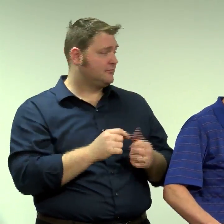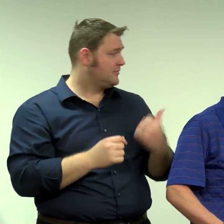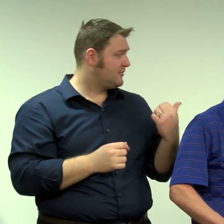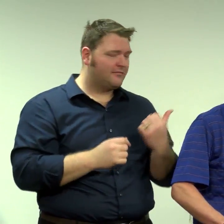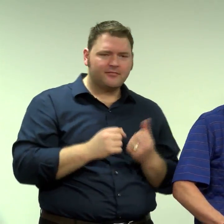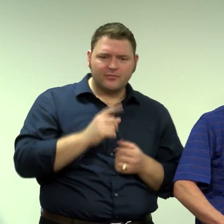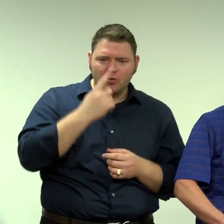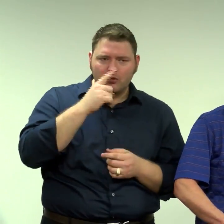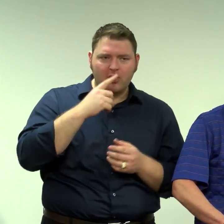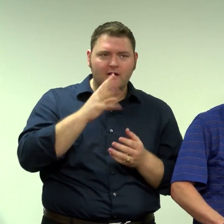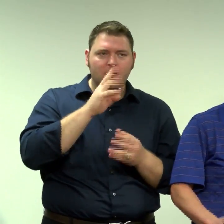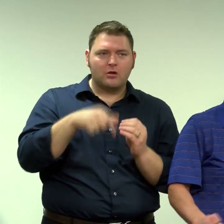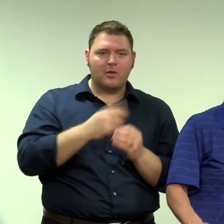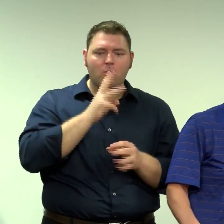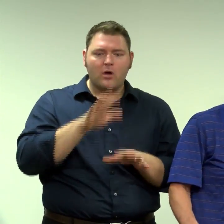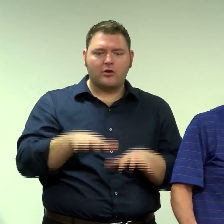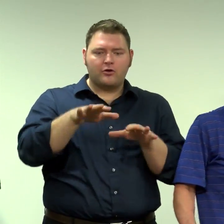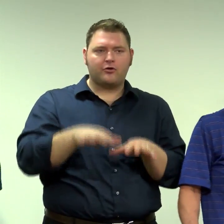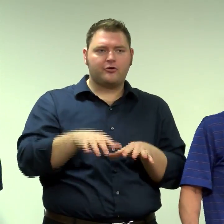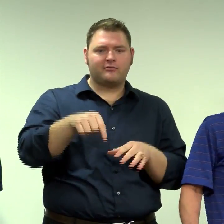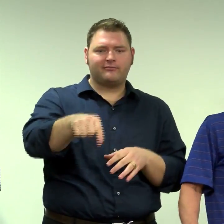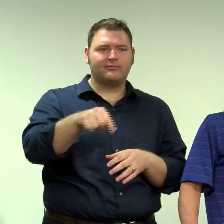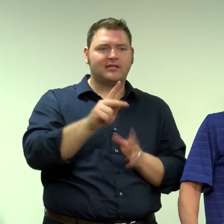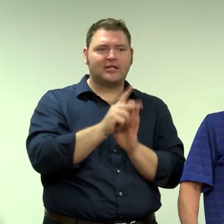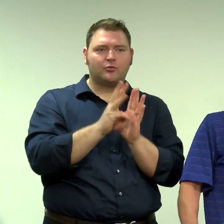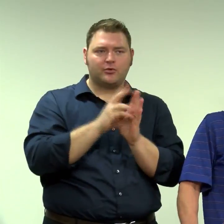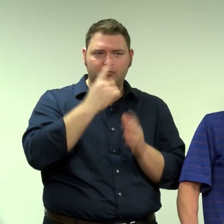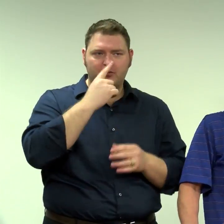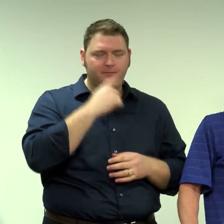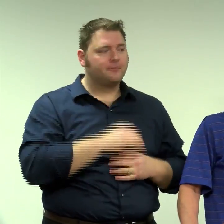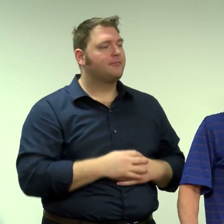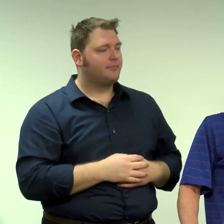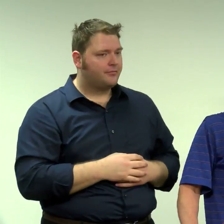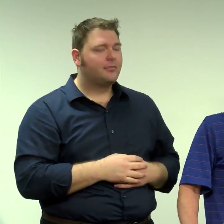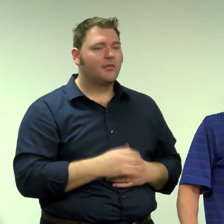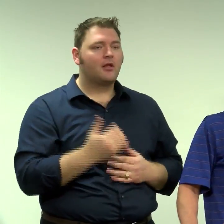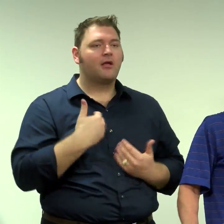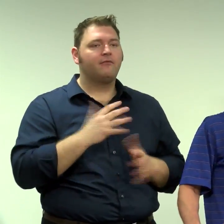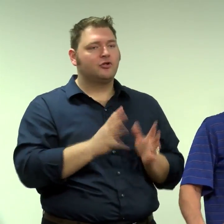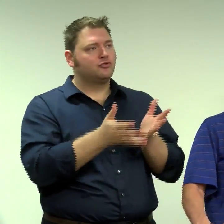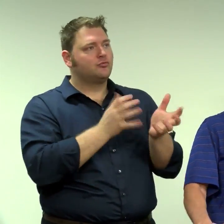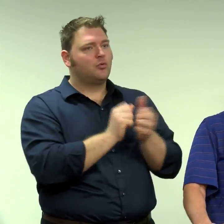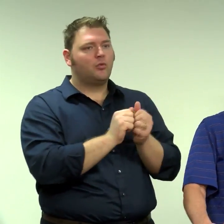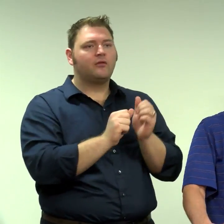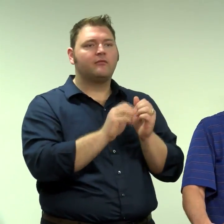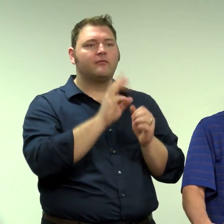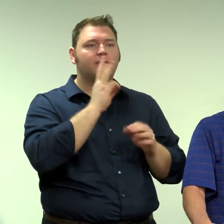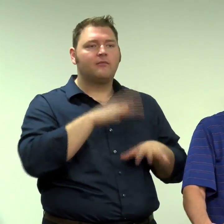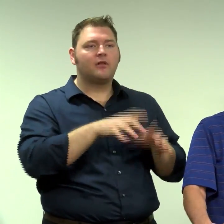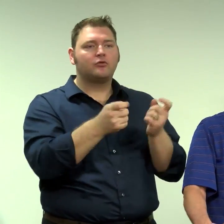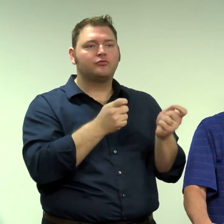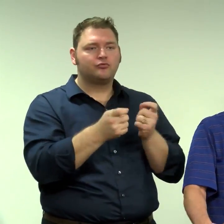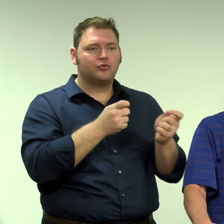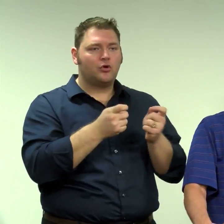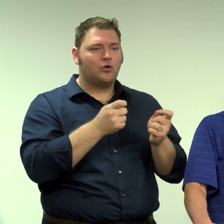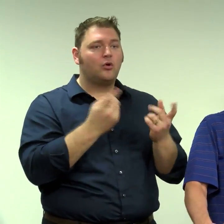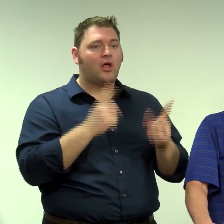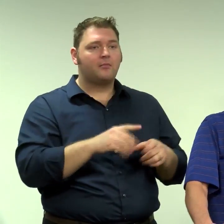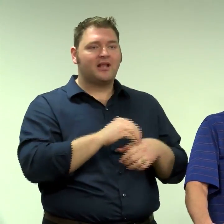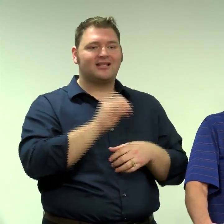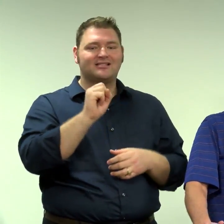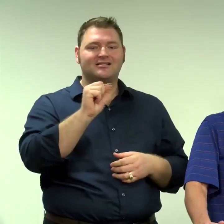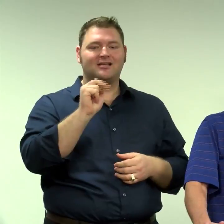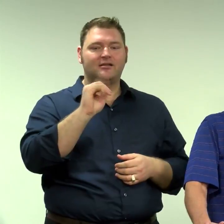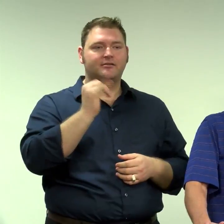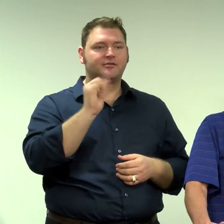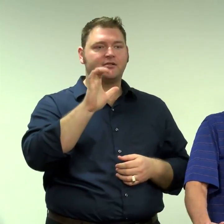water level in the Kingwood area as well. Yes, so we had another discussion with flood control about what's going on at the West Fork of the San Jacinto River.